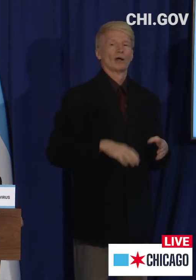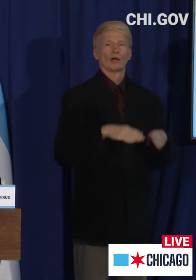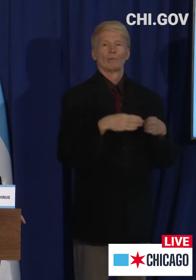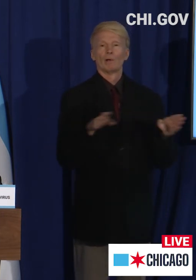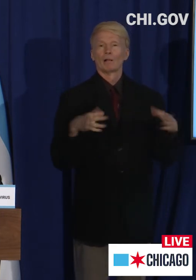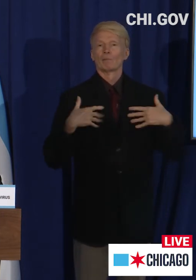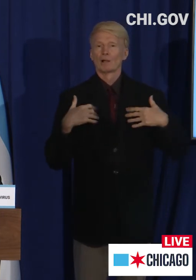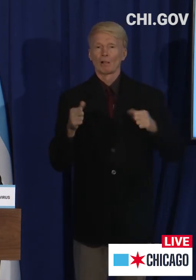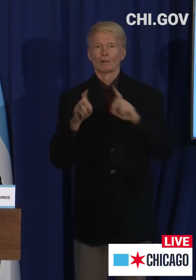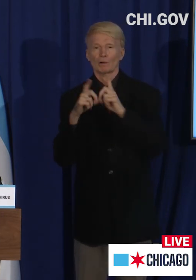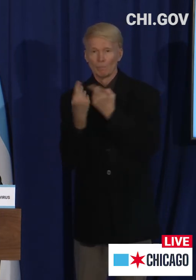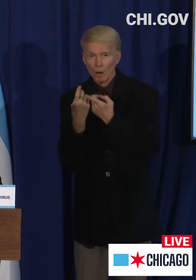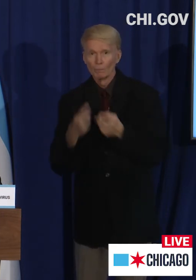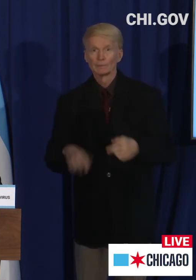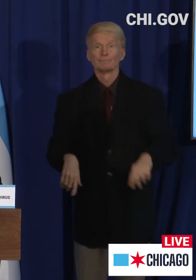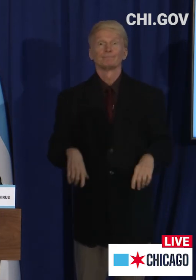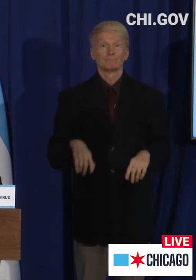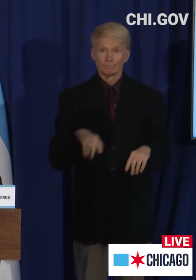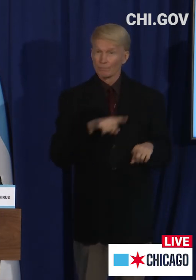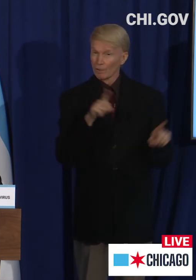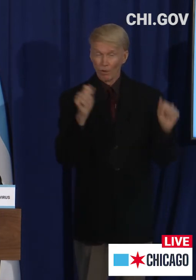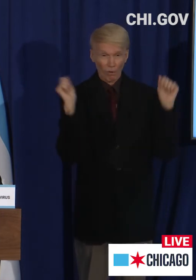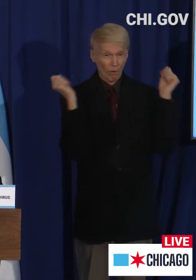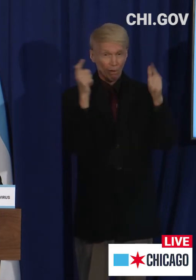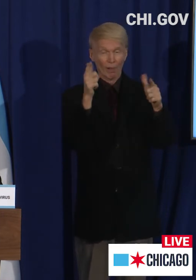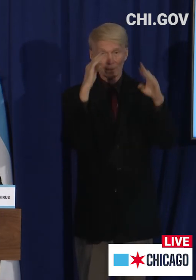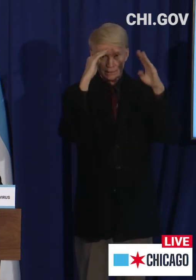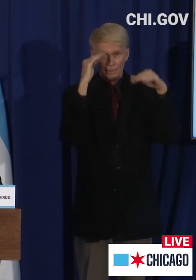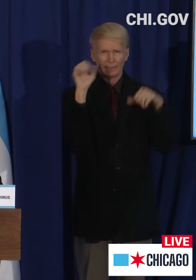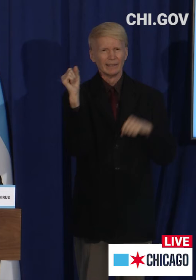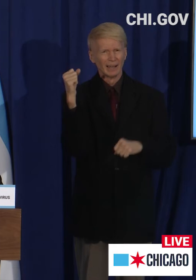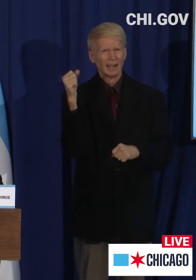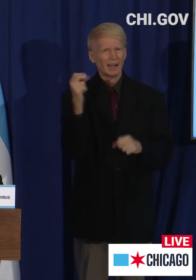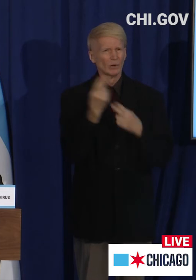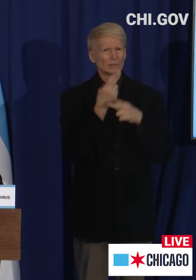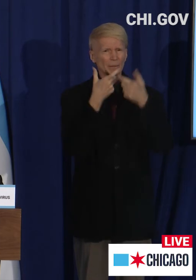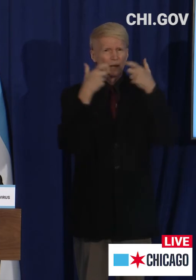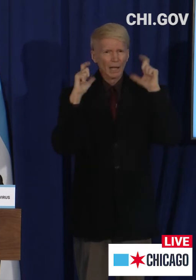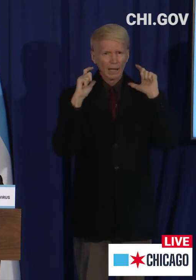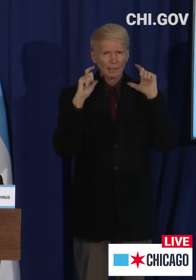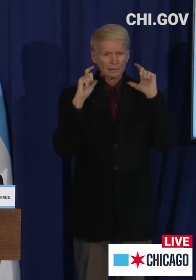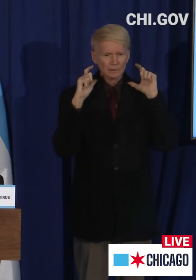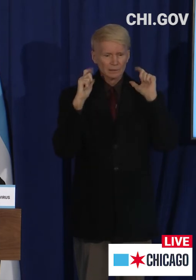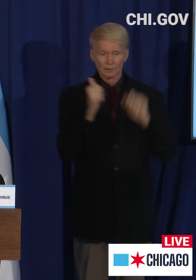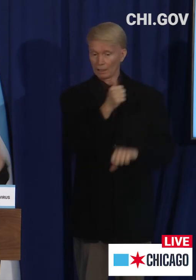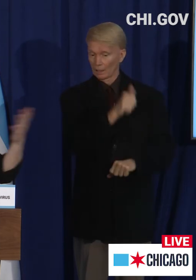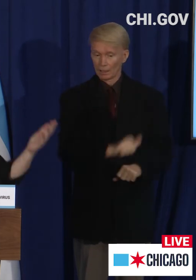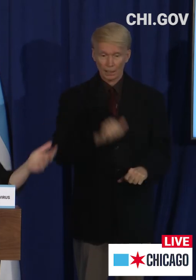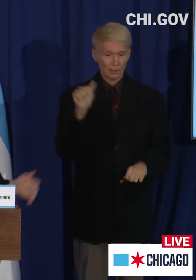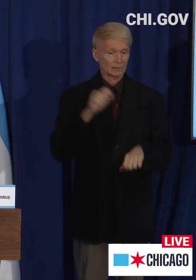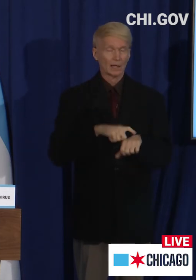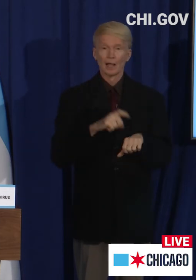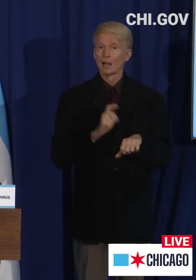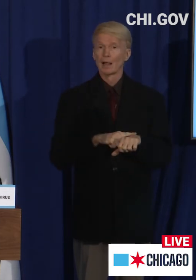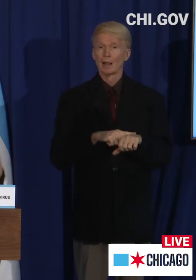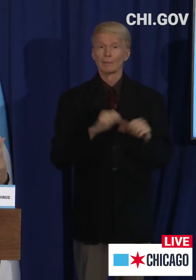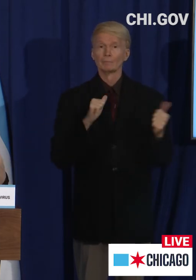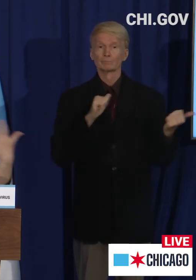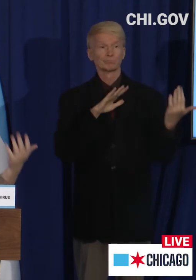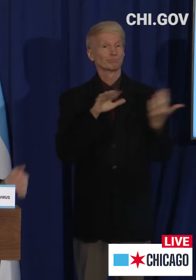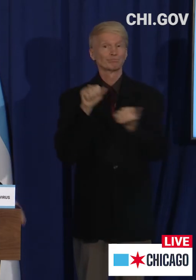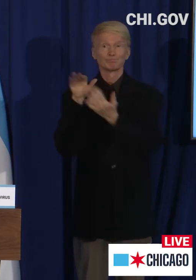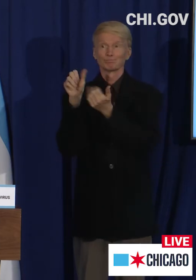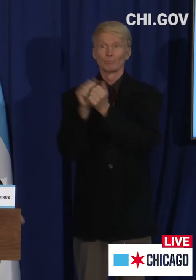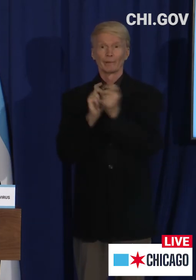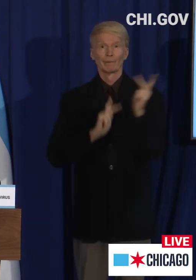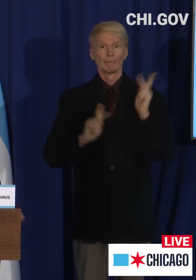city employee is absolutely expected to be wearing a mask. anytime that they're interfacing with the public, anytime